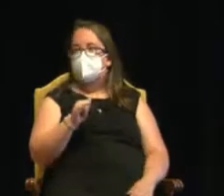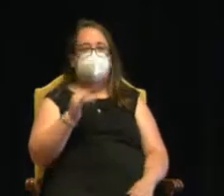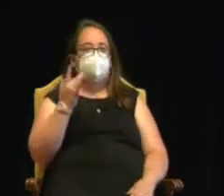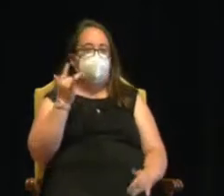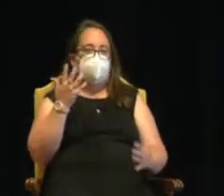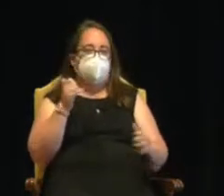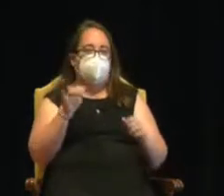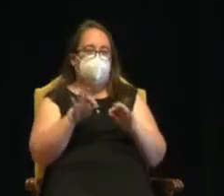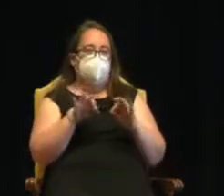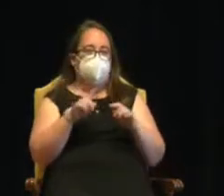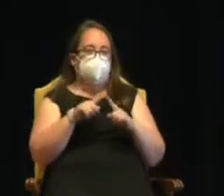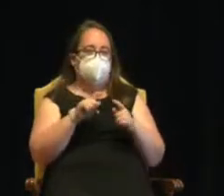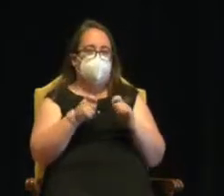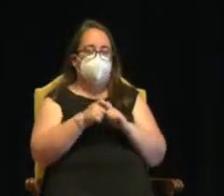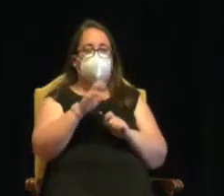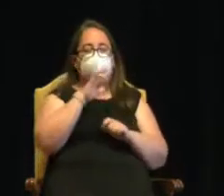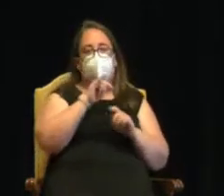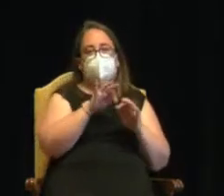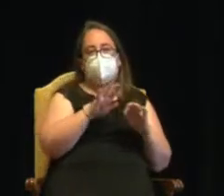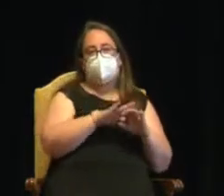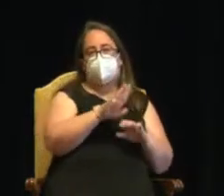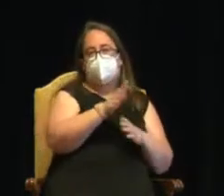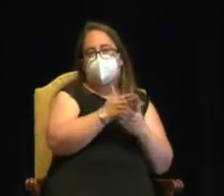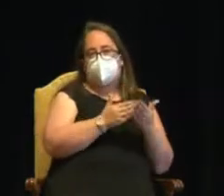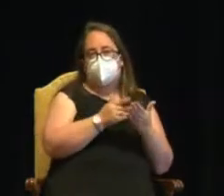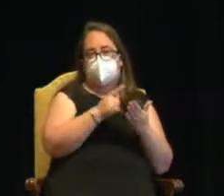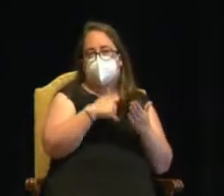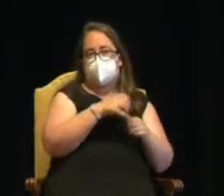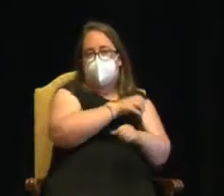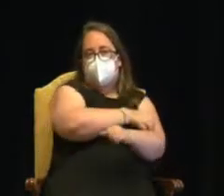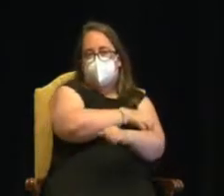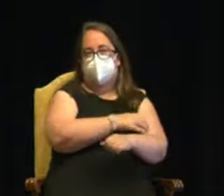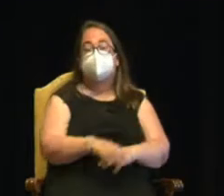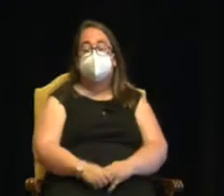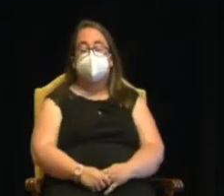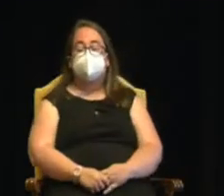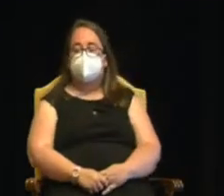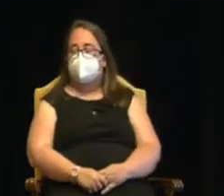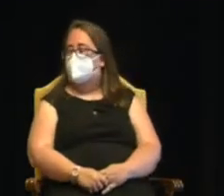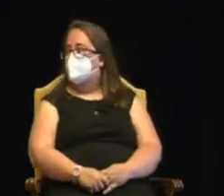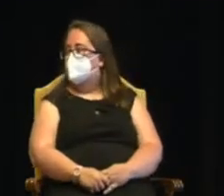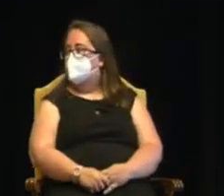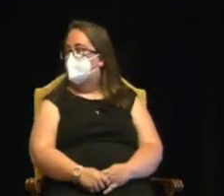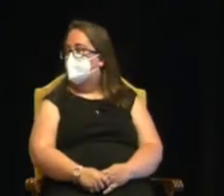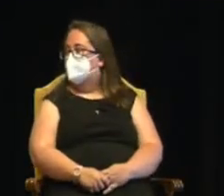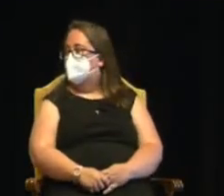change. The old language is on his side. He's still got the power. Yeah, good observation. You know? Yeah.